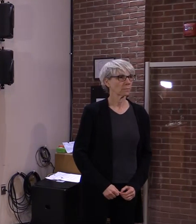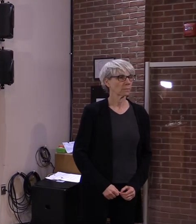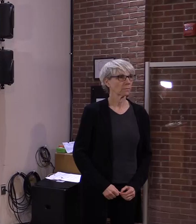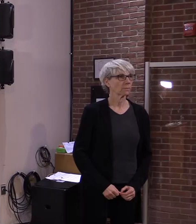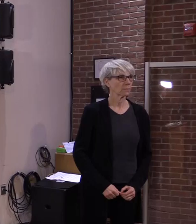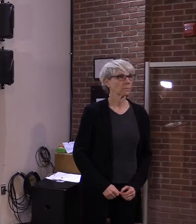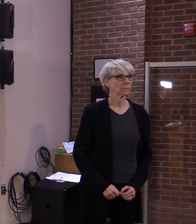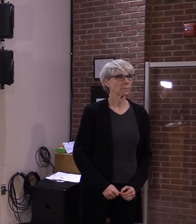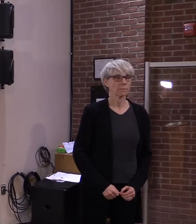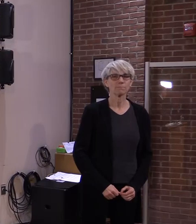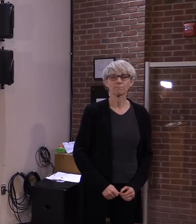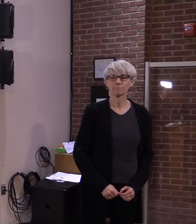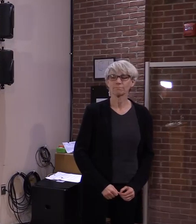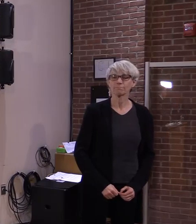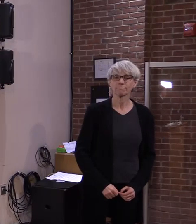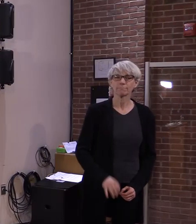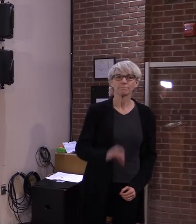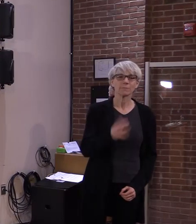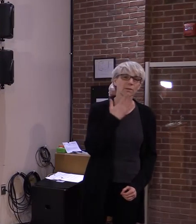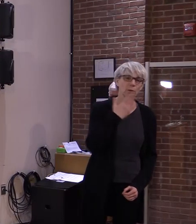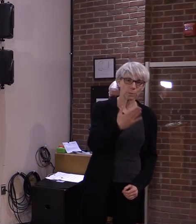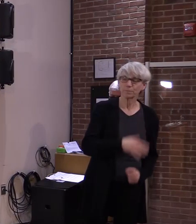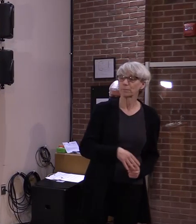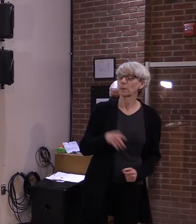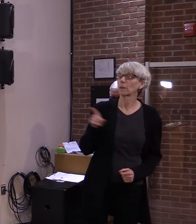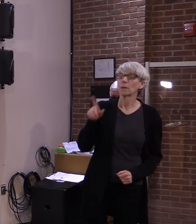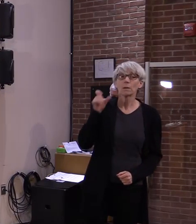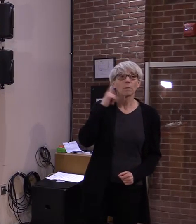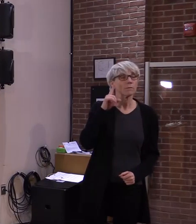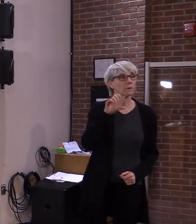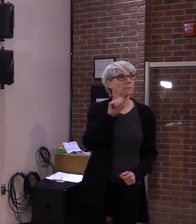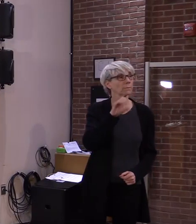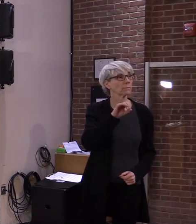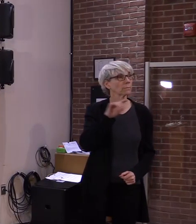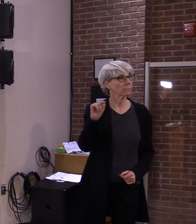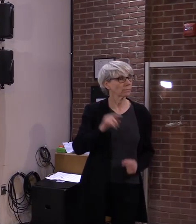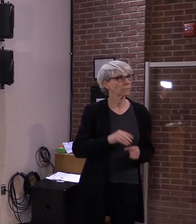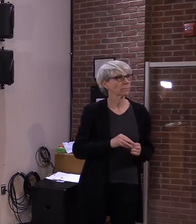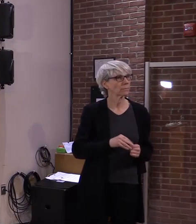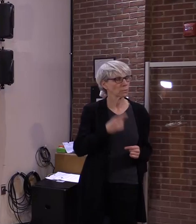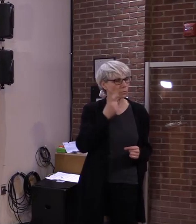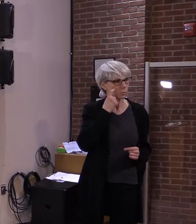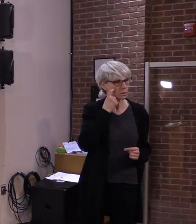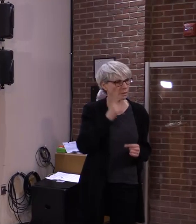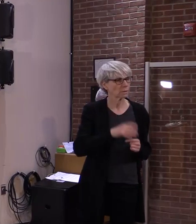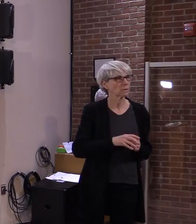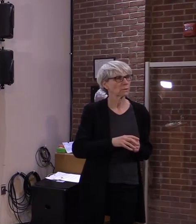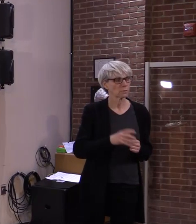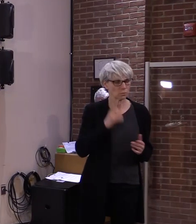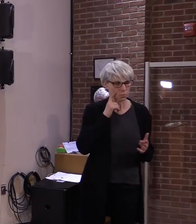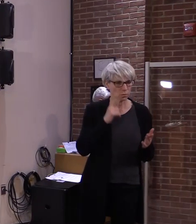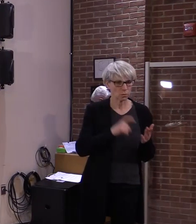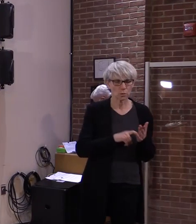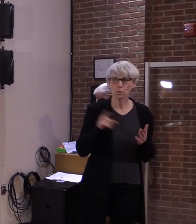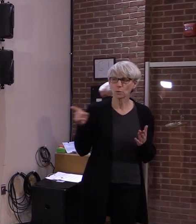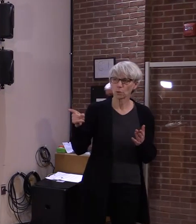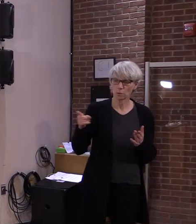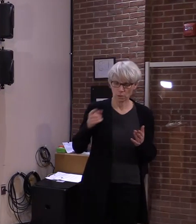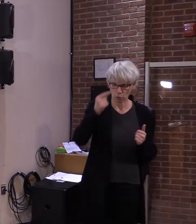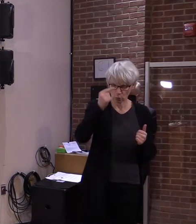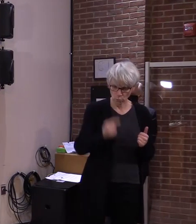Yes, thank you, Rebecca. Governor Scott, we've noticed in recent weeks, we've taken note that you've come to these